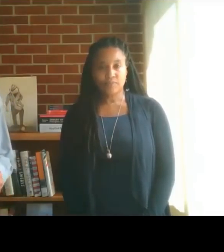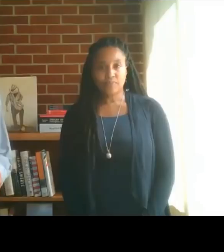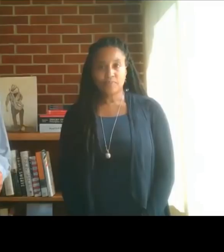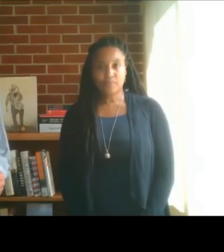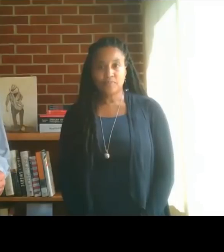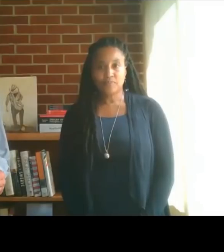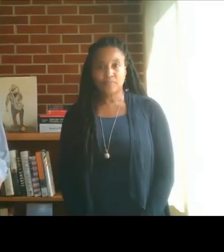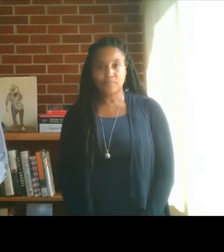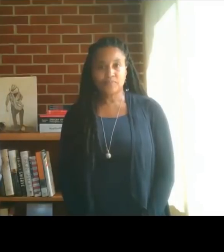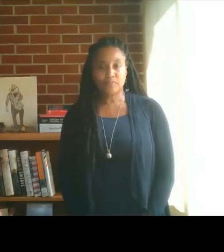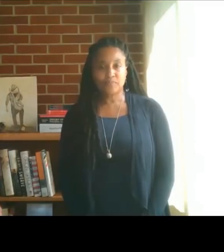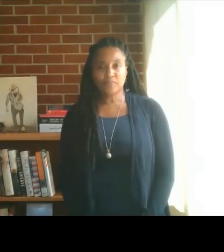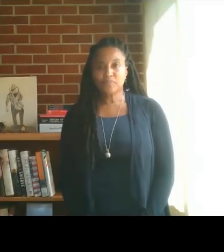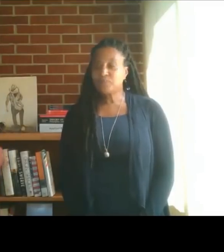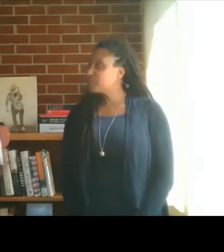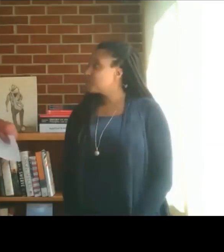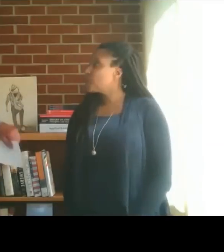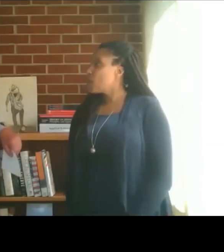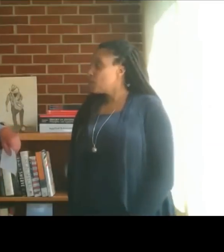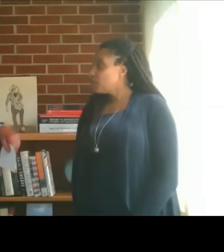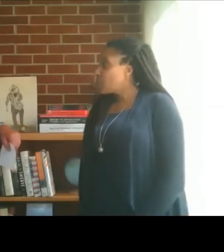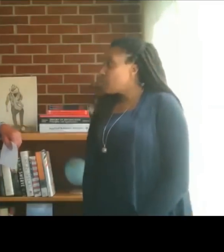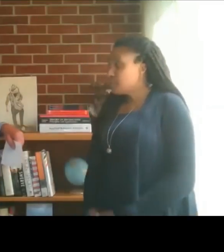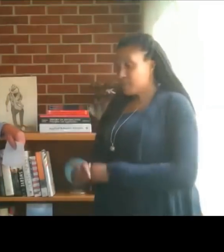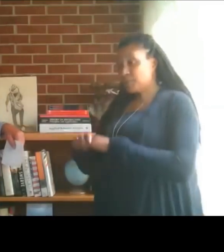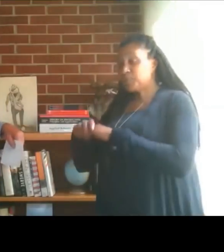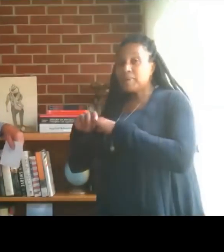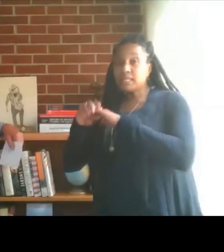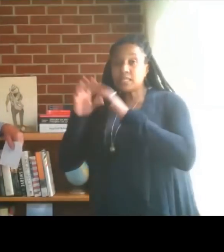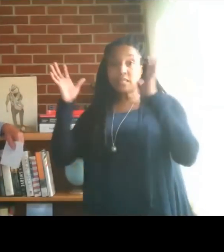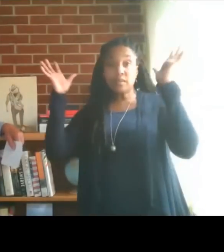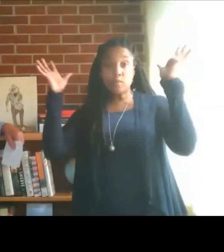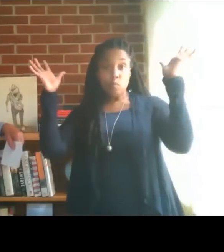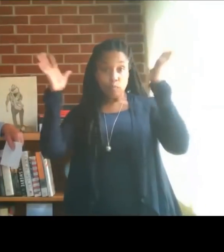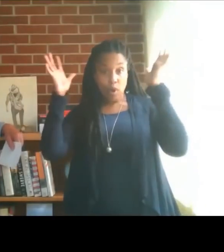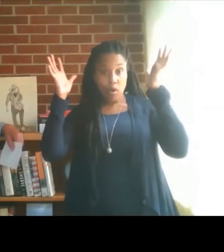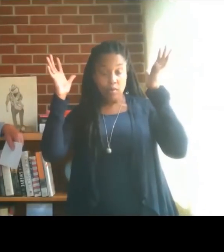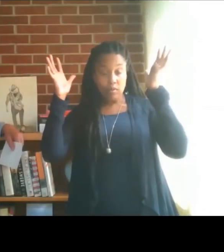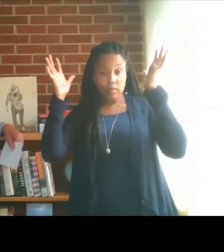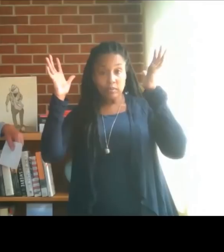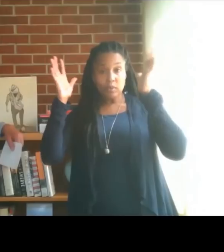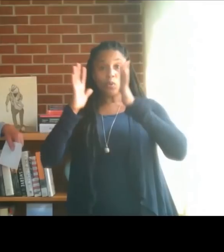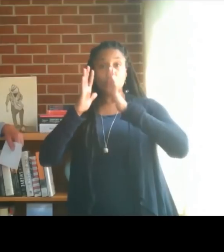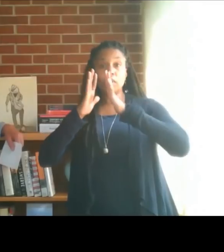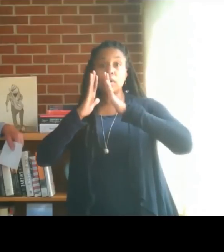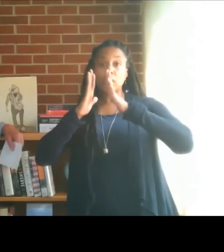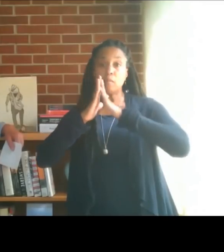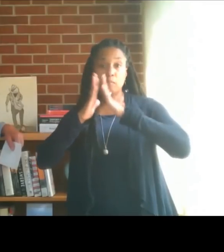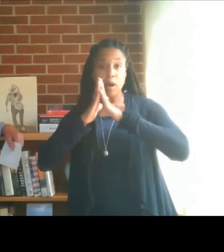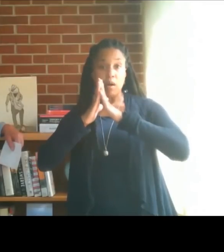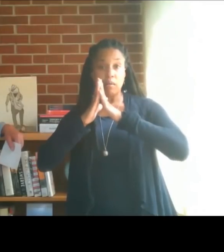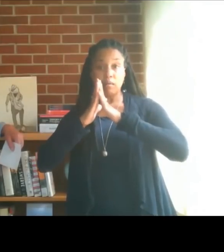processes of learning. How about ball? Ball, we might see ball or ball.